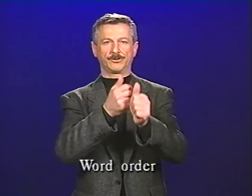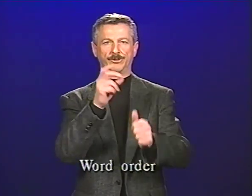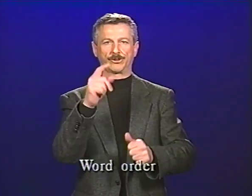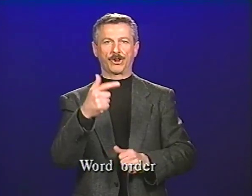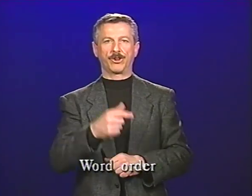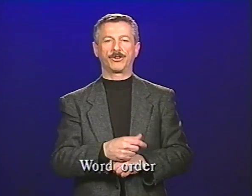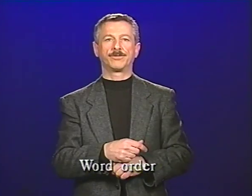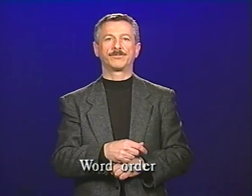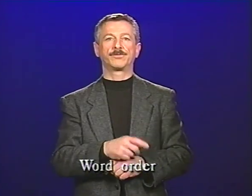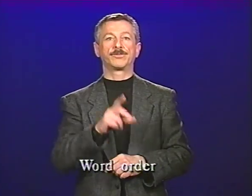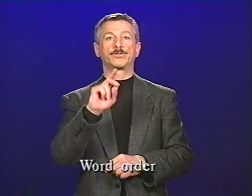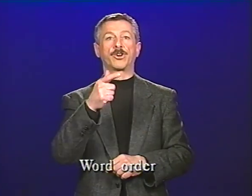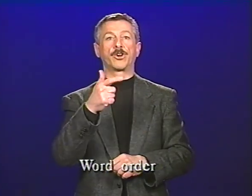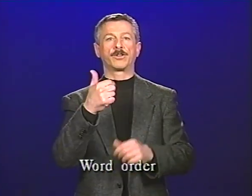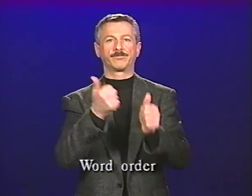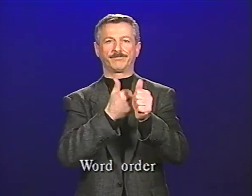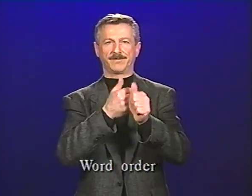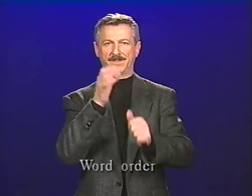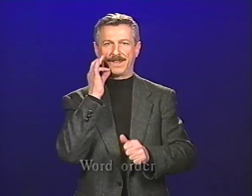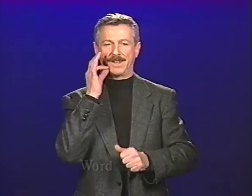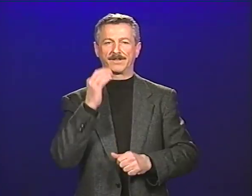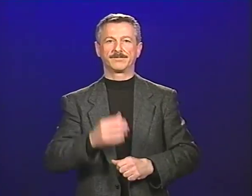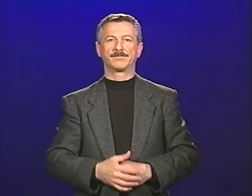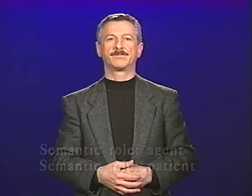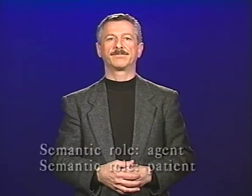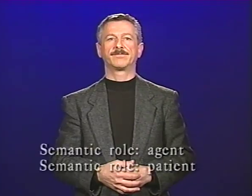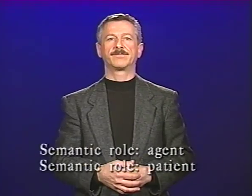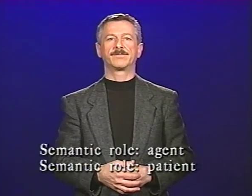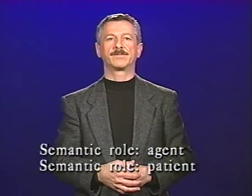The cat chases the dog. The dog chases the cat.